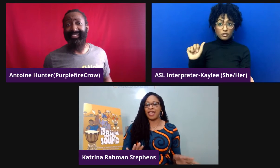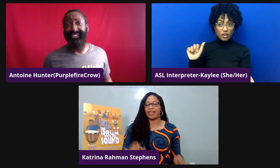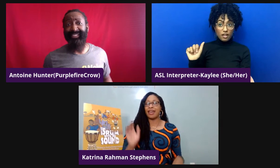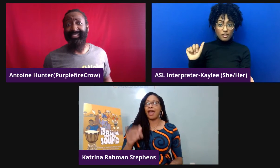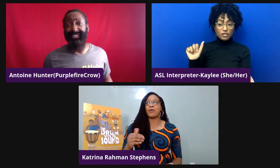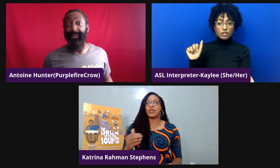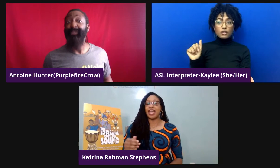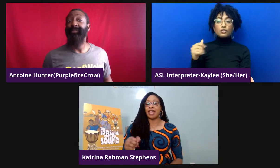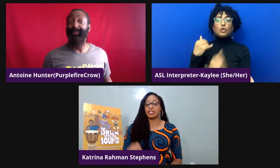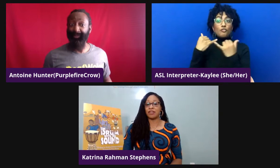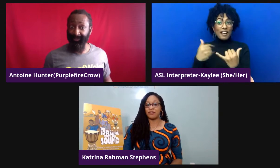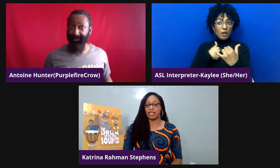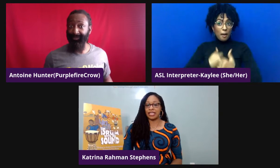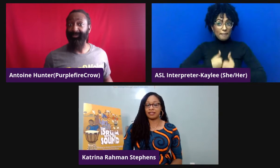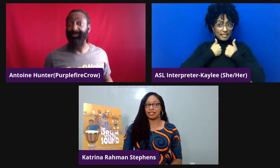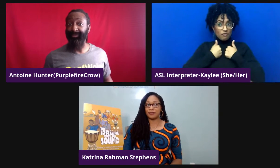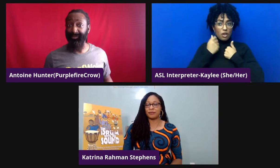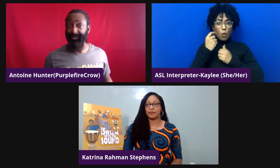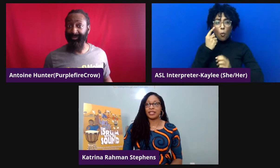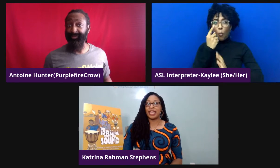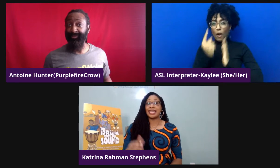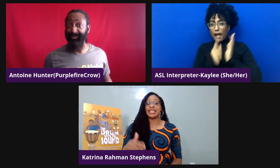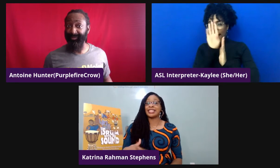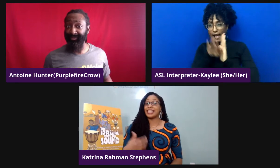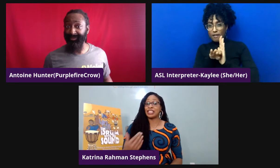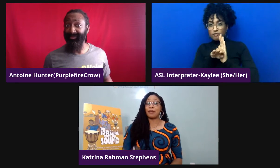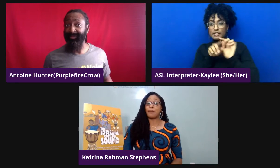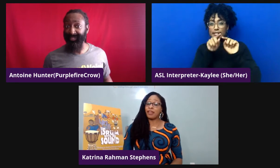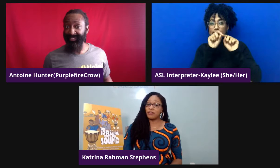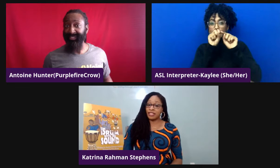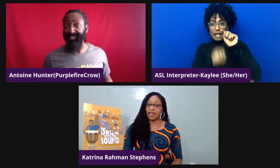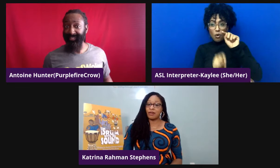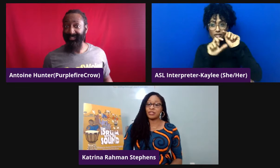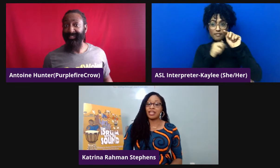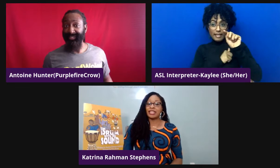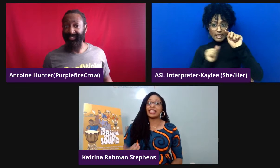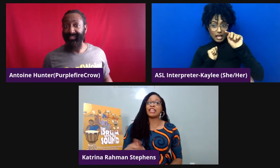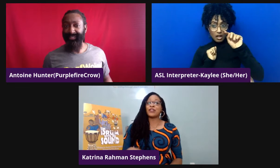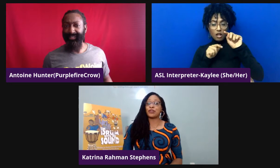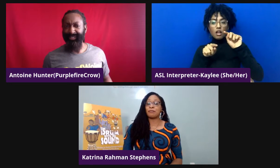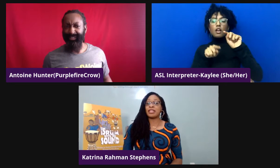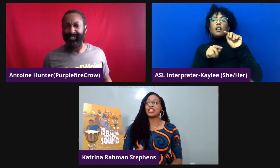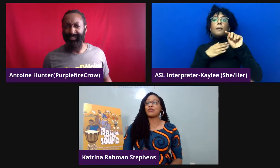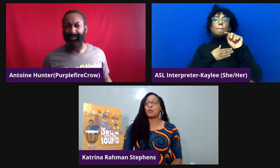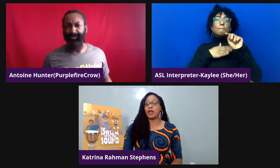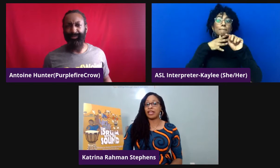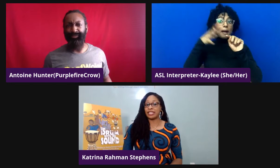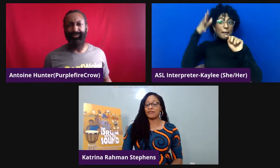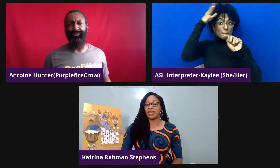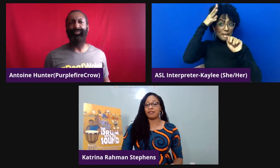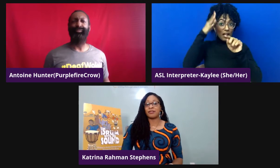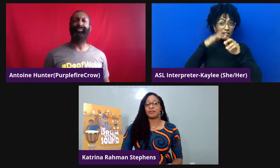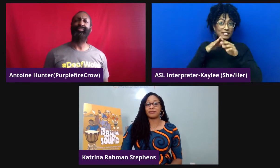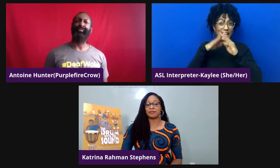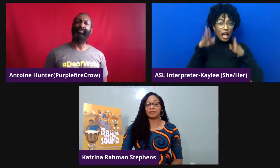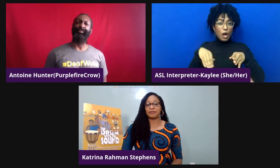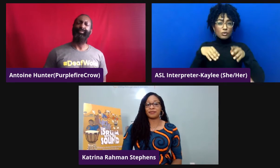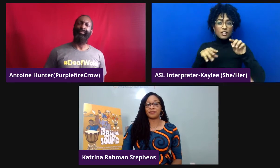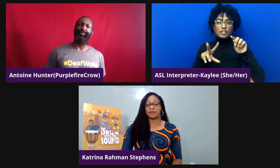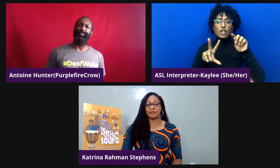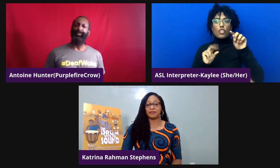hour and a half south of Atlanta. And then to get to my parents' house, they live 30 minutes from where I live now.